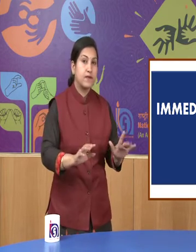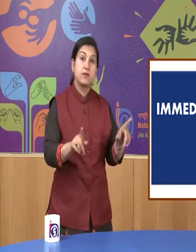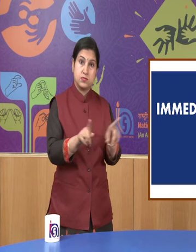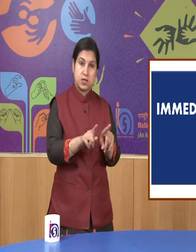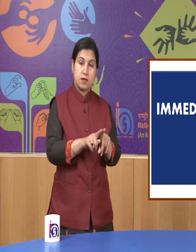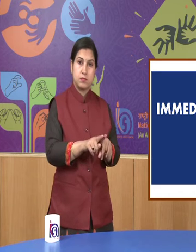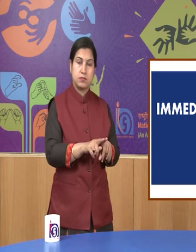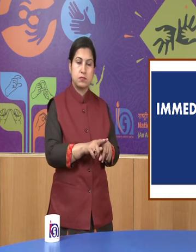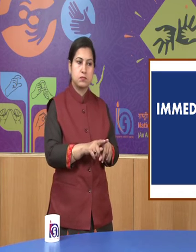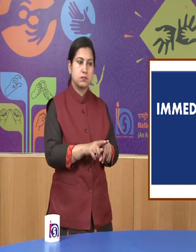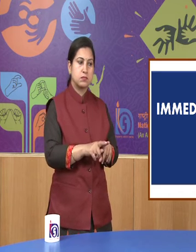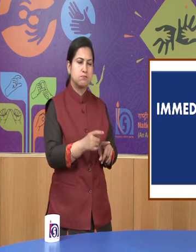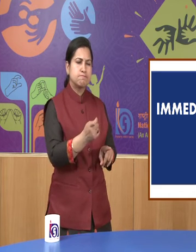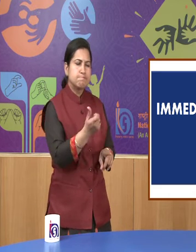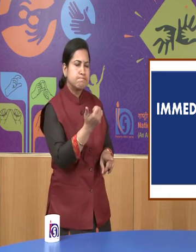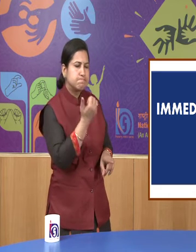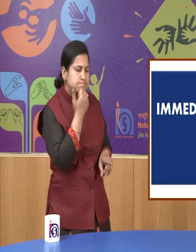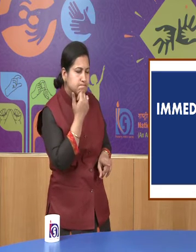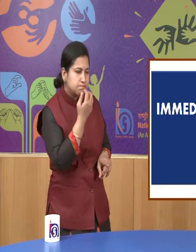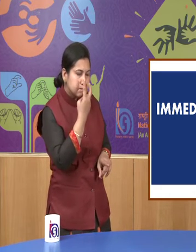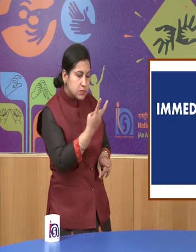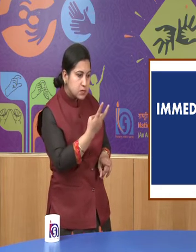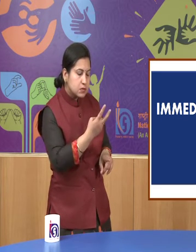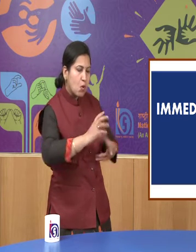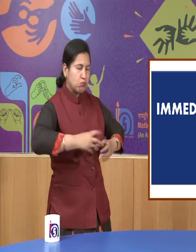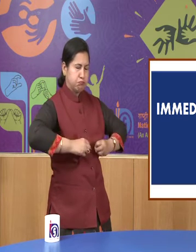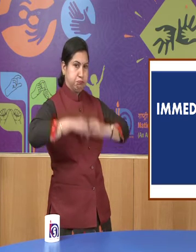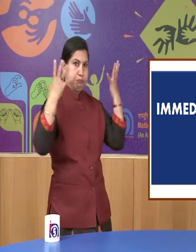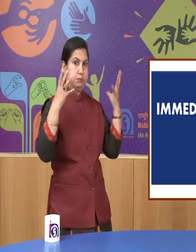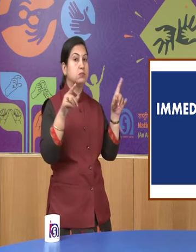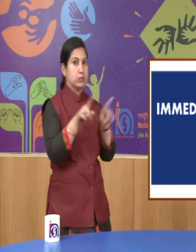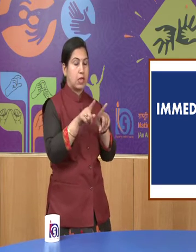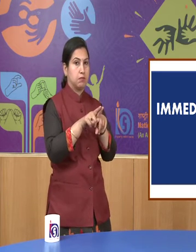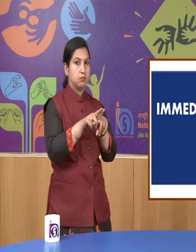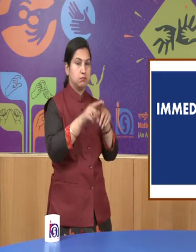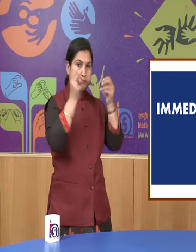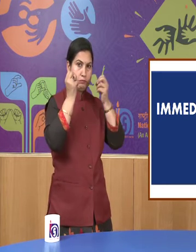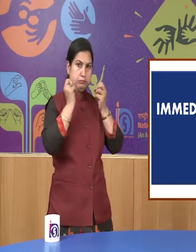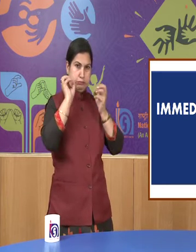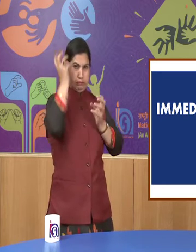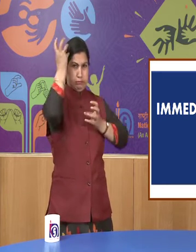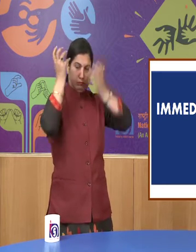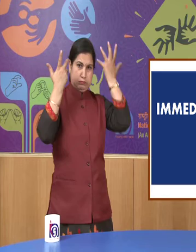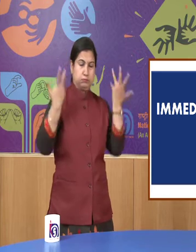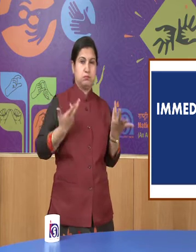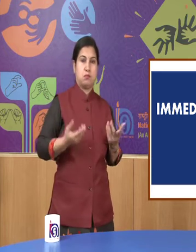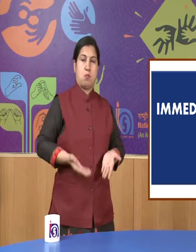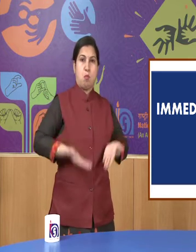And only a spark was needed to explode the revolt. And that came in the form of